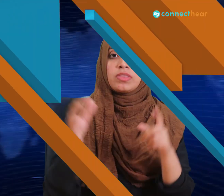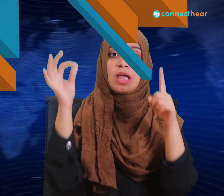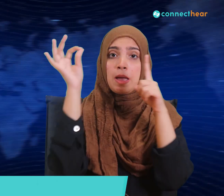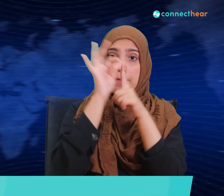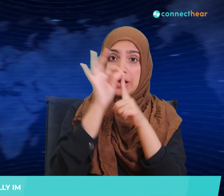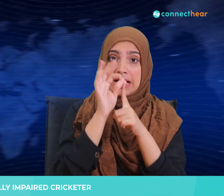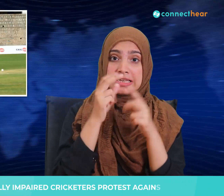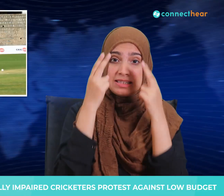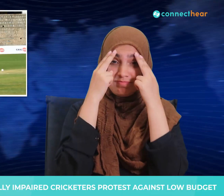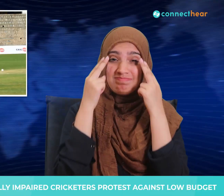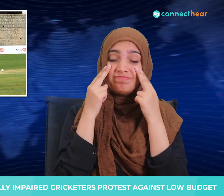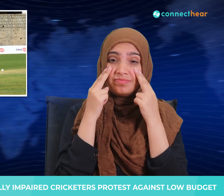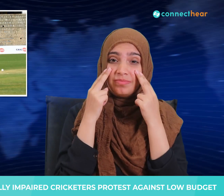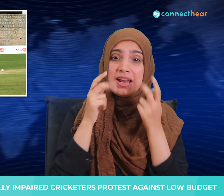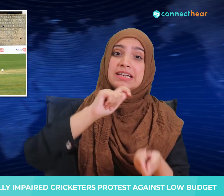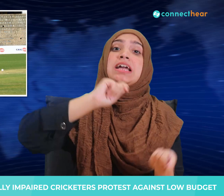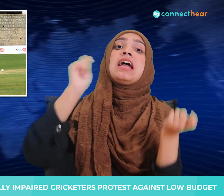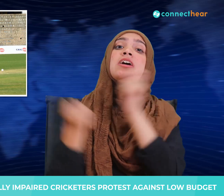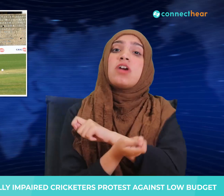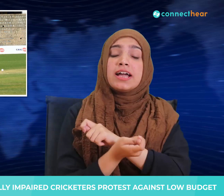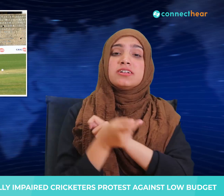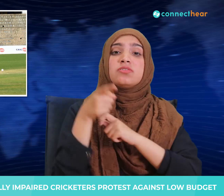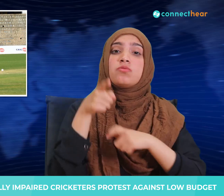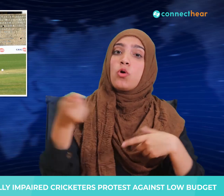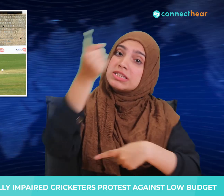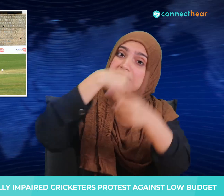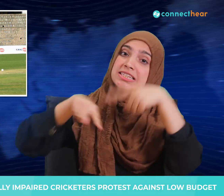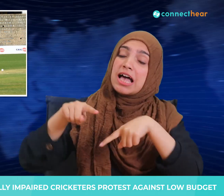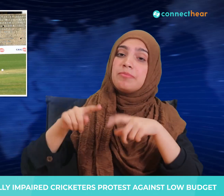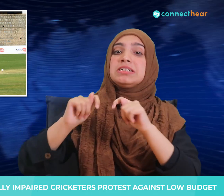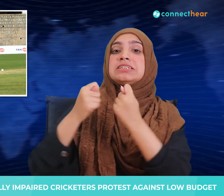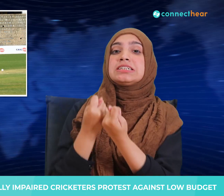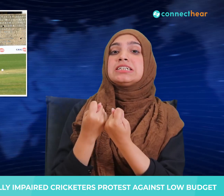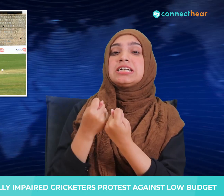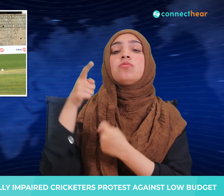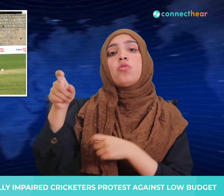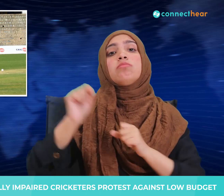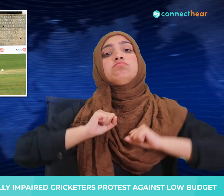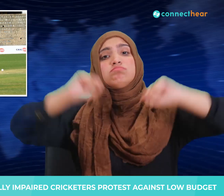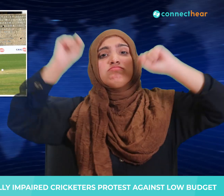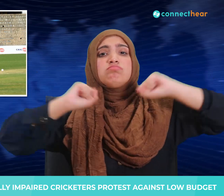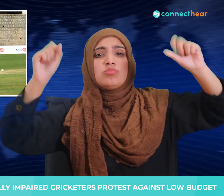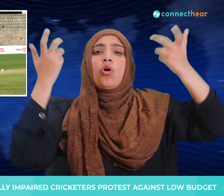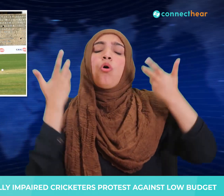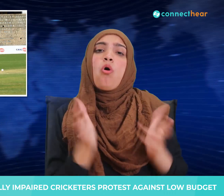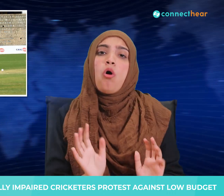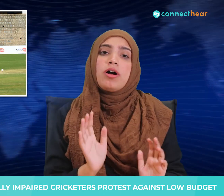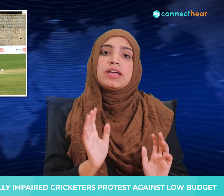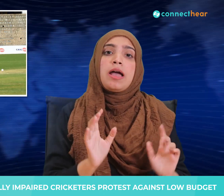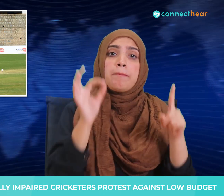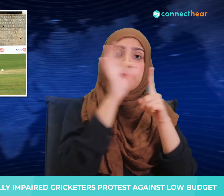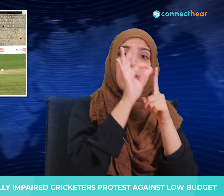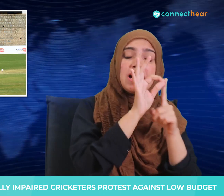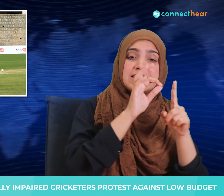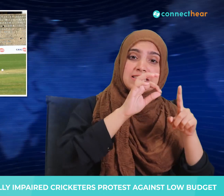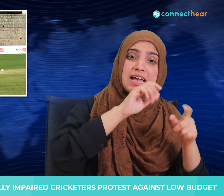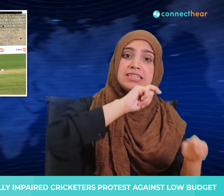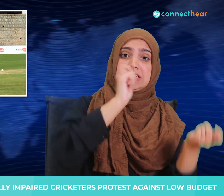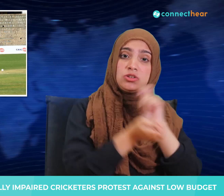The Pakistan blind cricketers held a protest demonstration against the Pakistan Cricket Board for allocating insufficient budget for